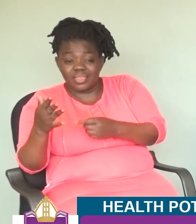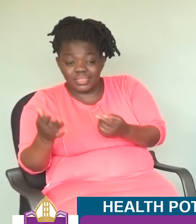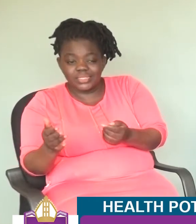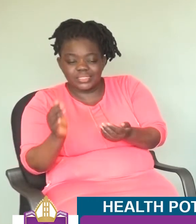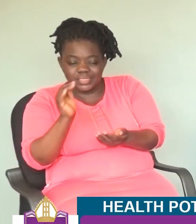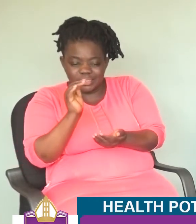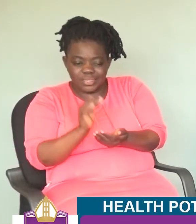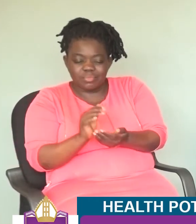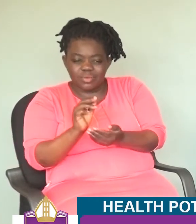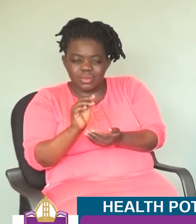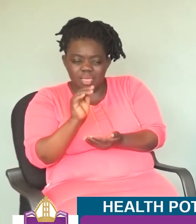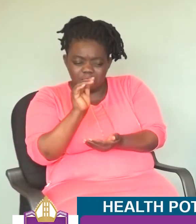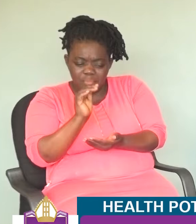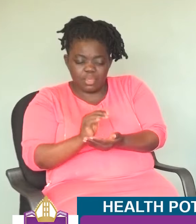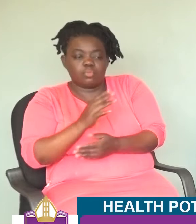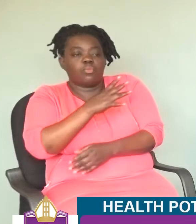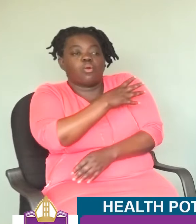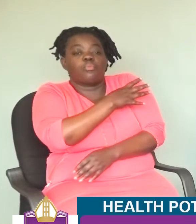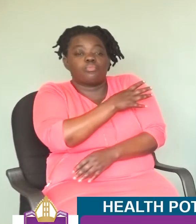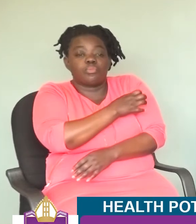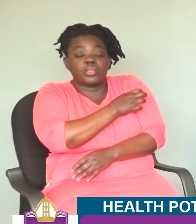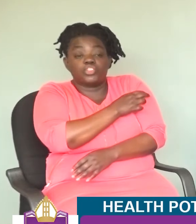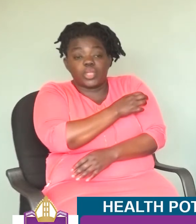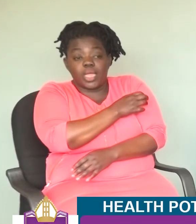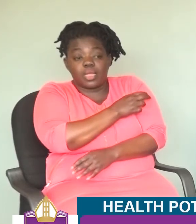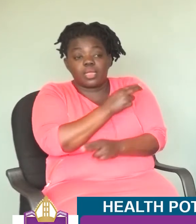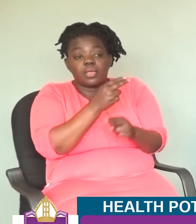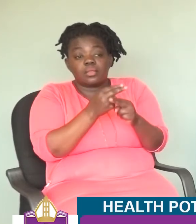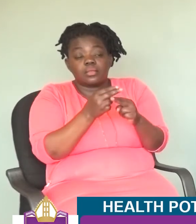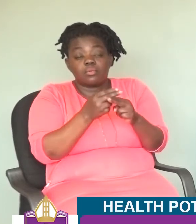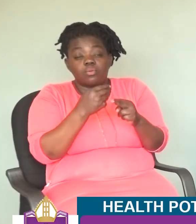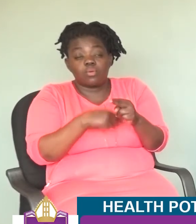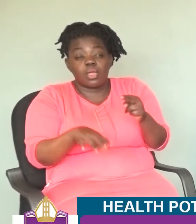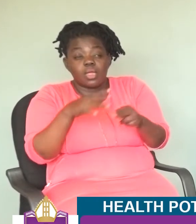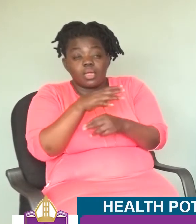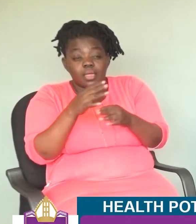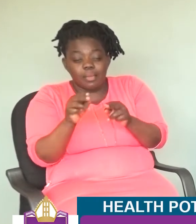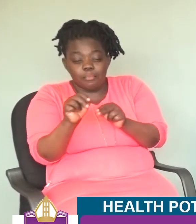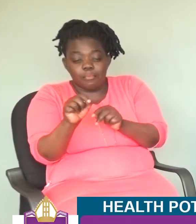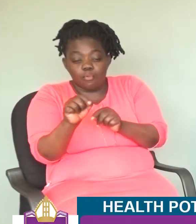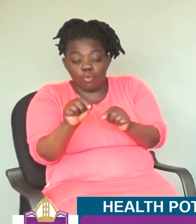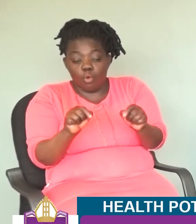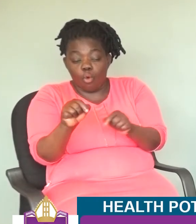optimum pressure. What we call that pressure must be maintained.